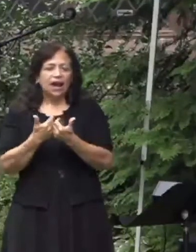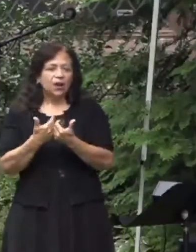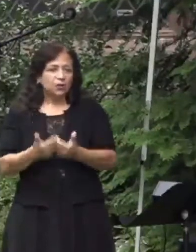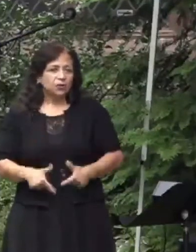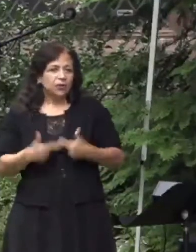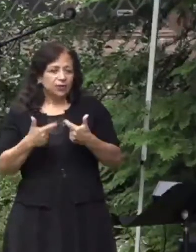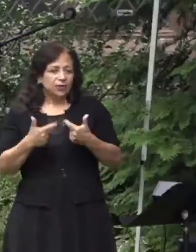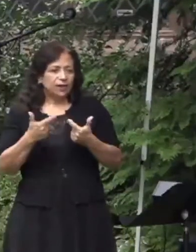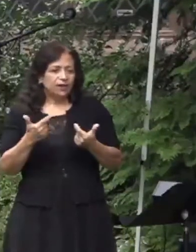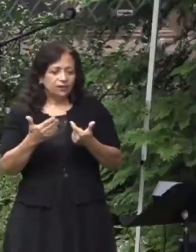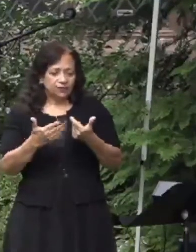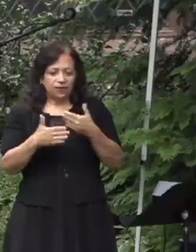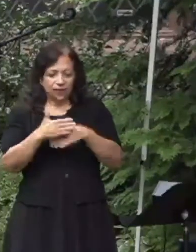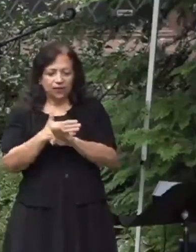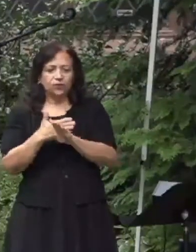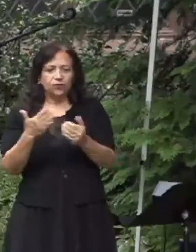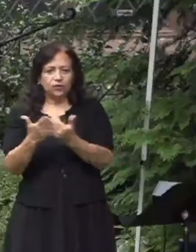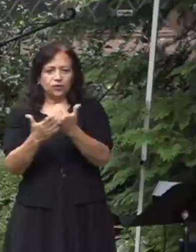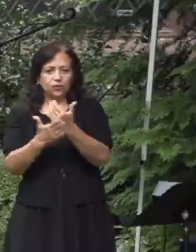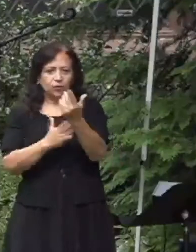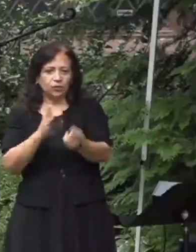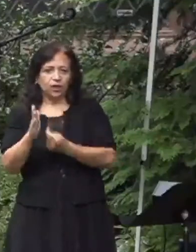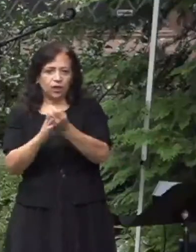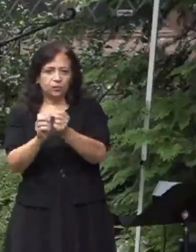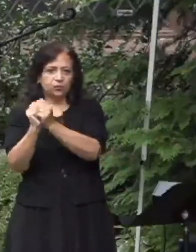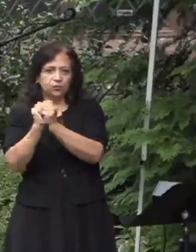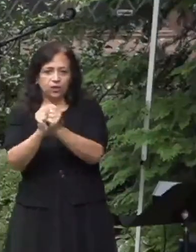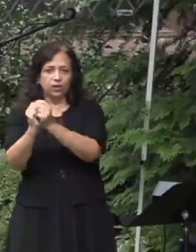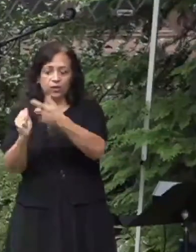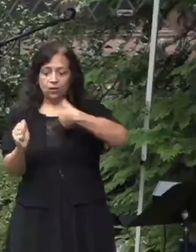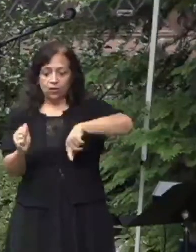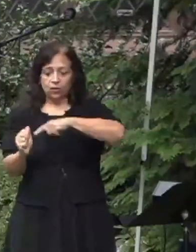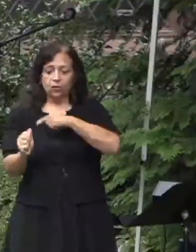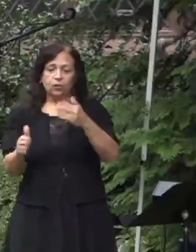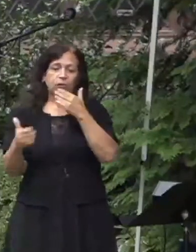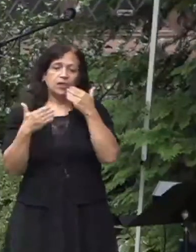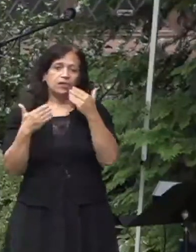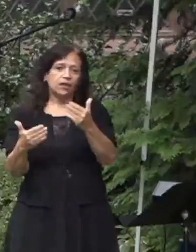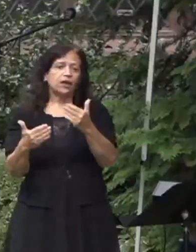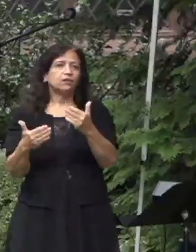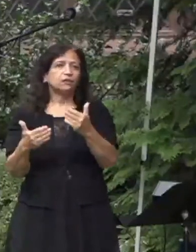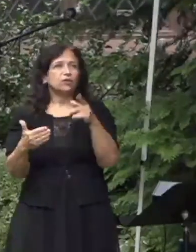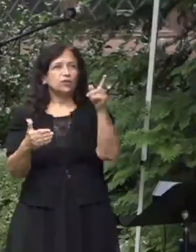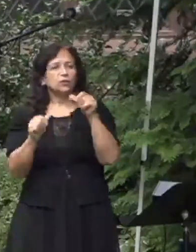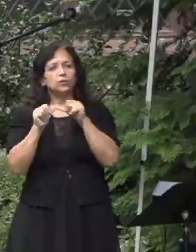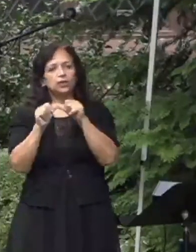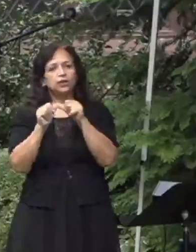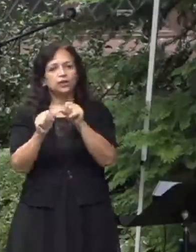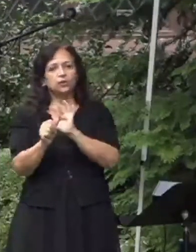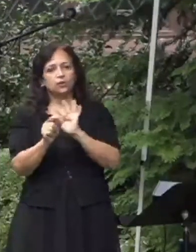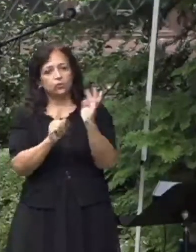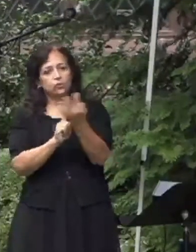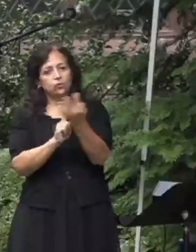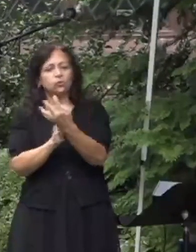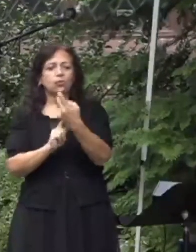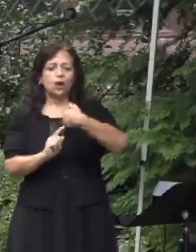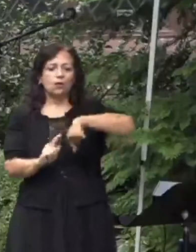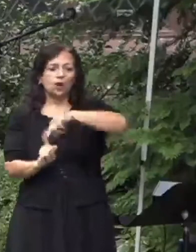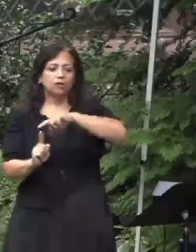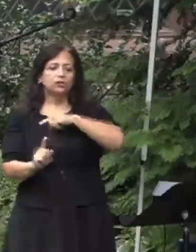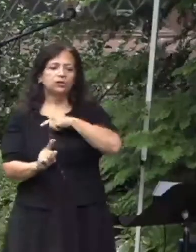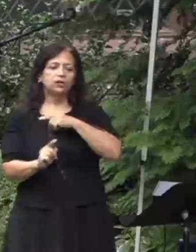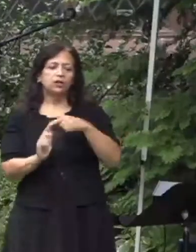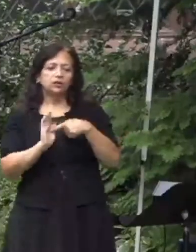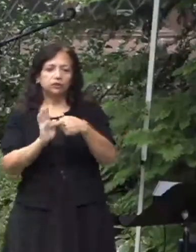new season together. We are thankful that you continue to surround us and show